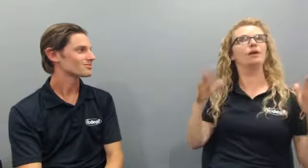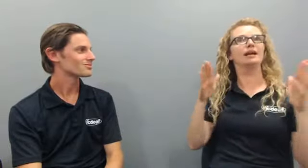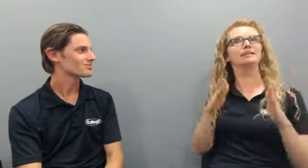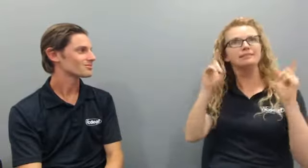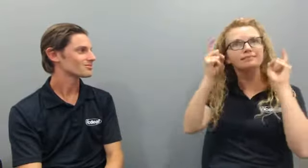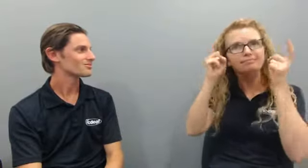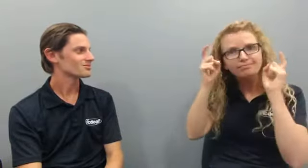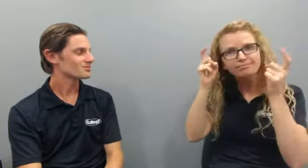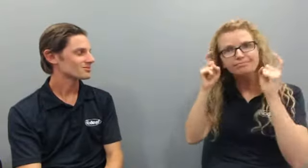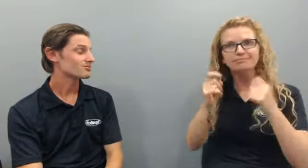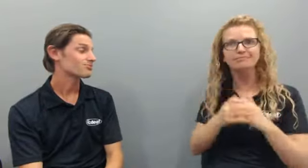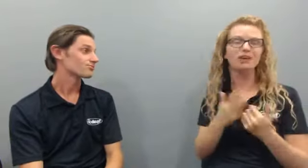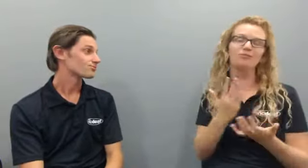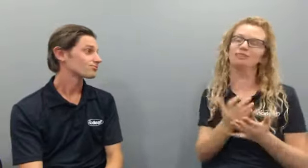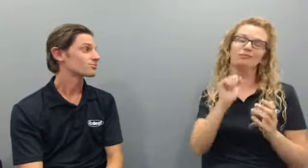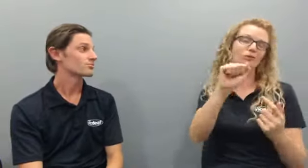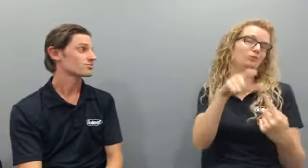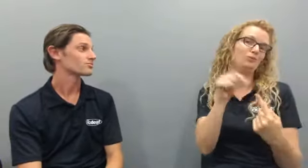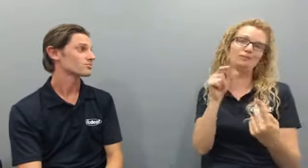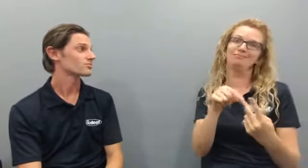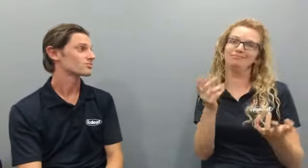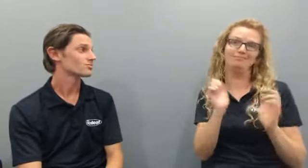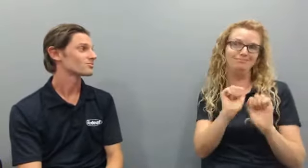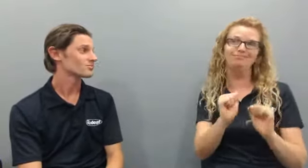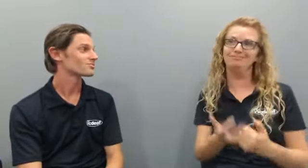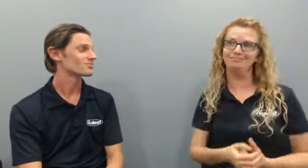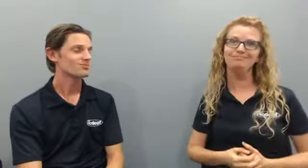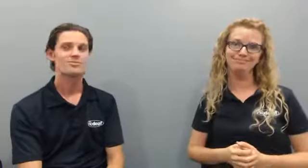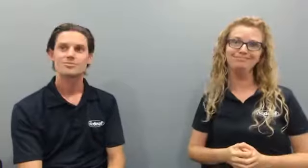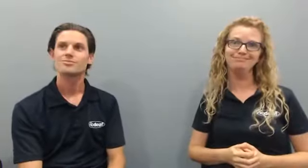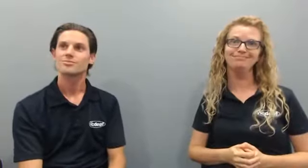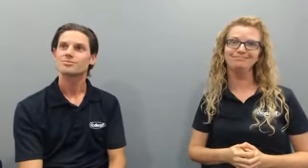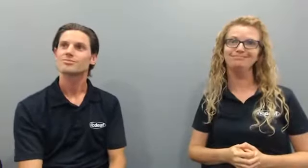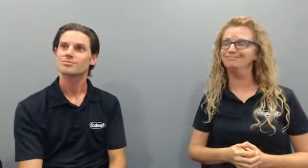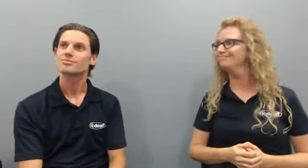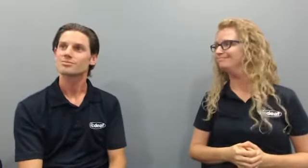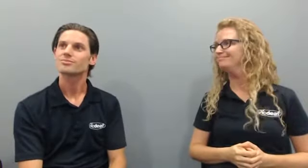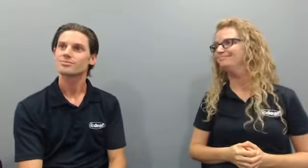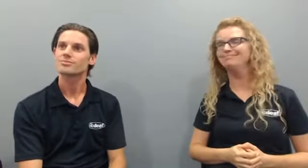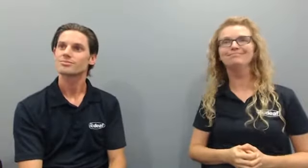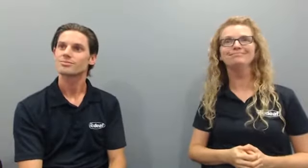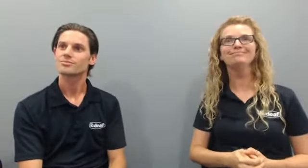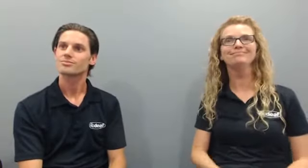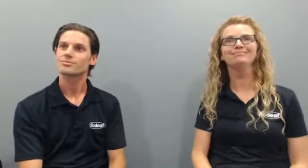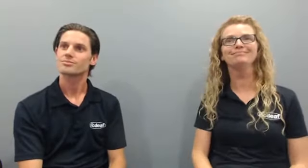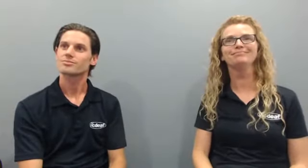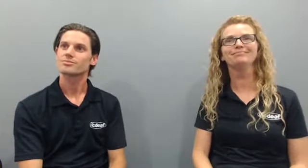replacement, and there's less stress on your part there. But it really comes down to you and what you want and what your choice is.